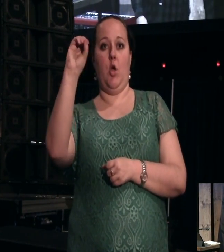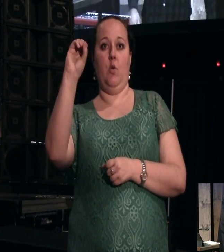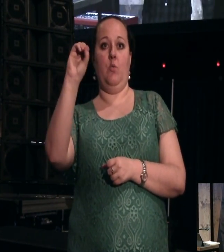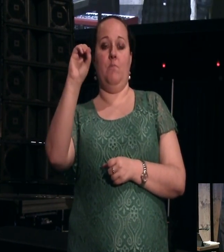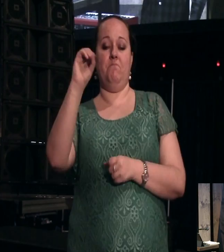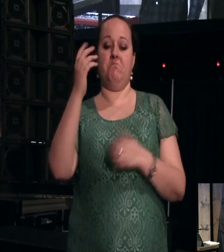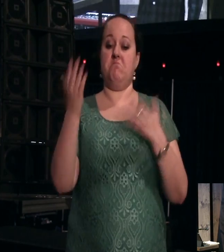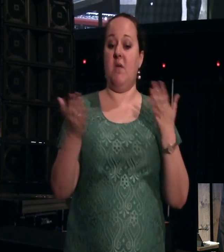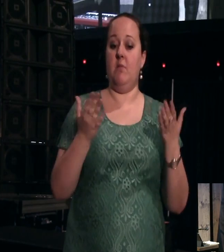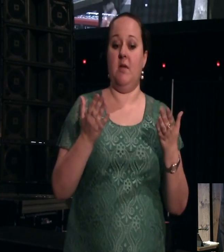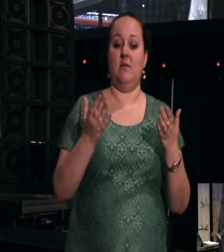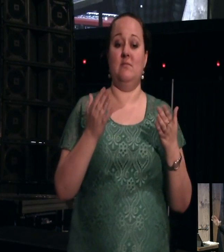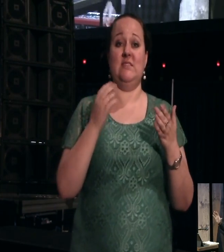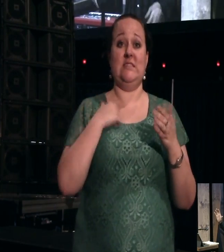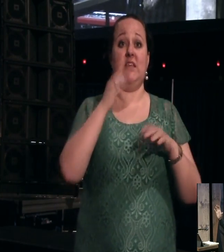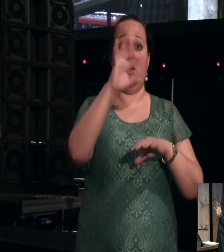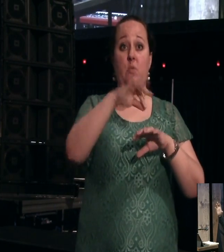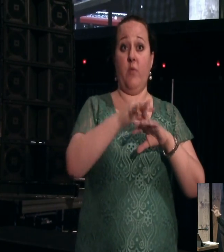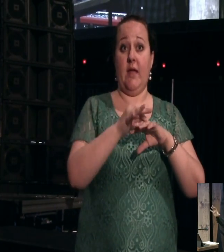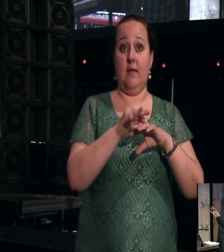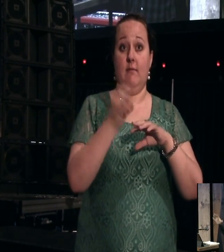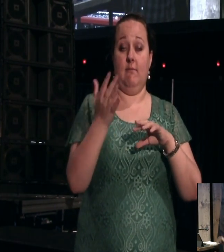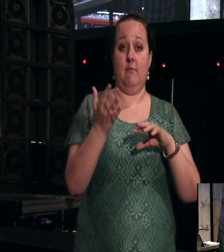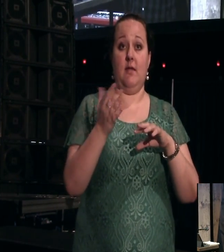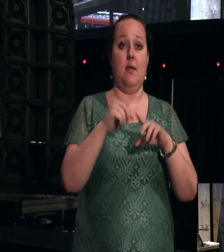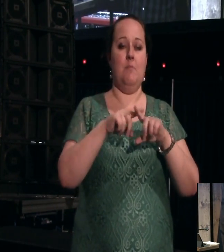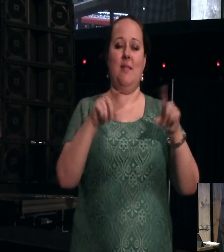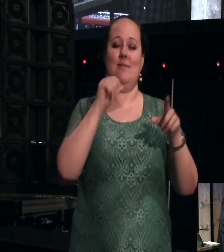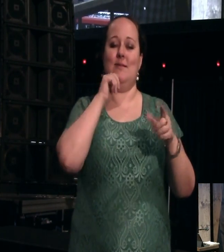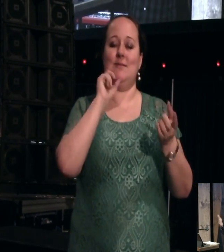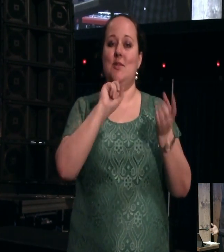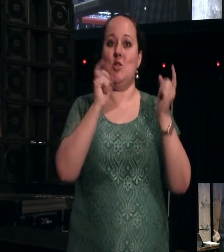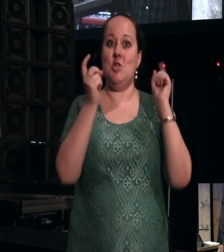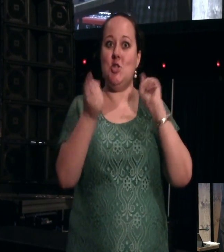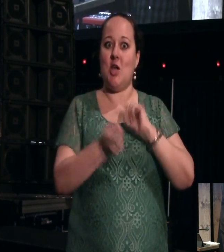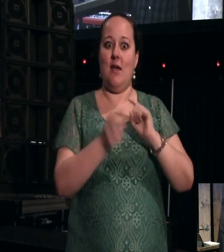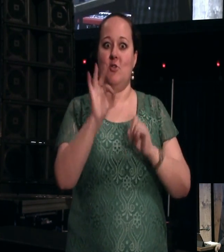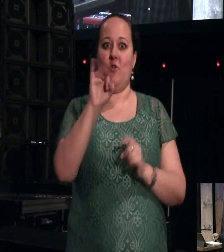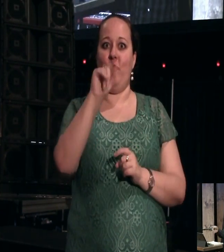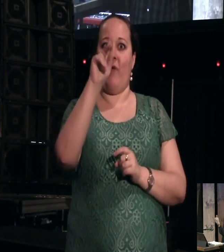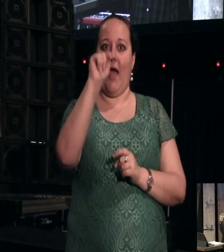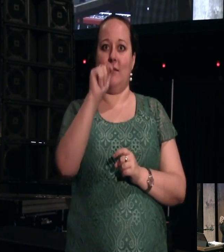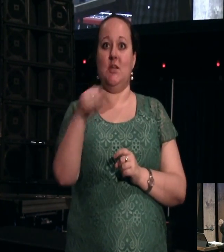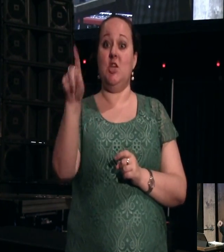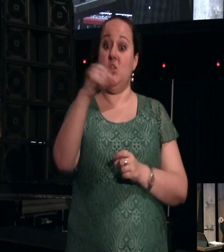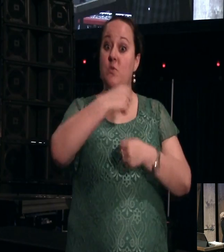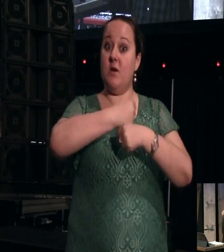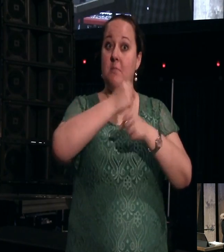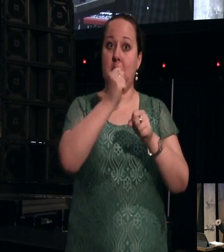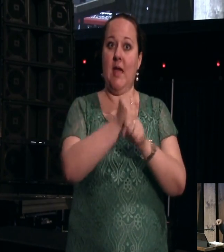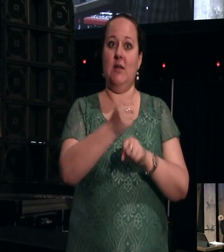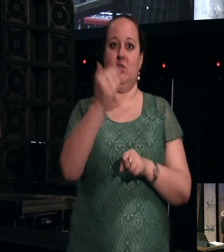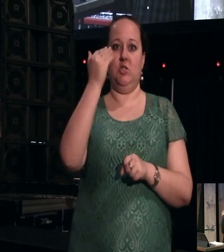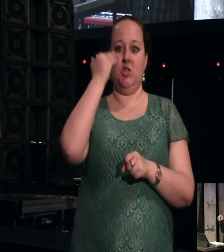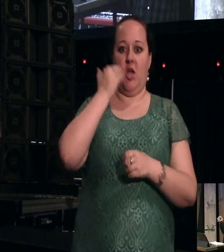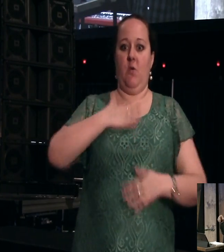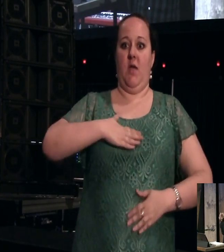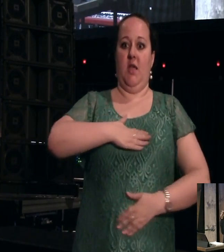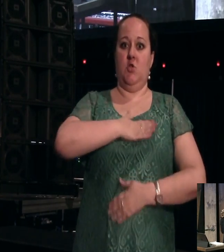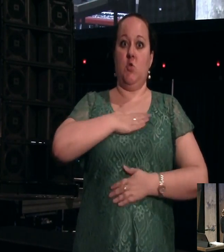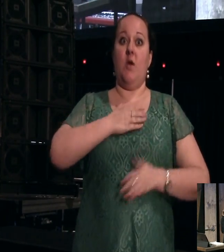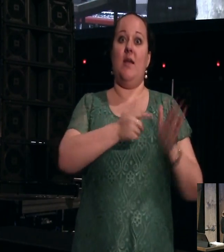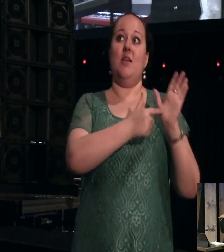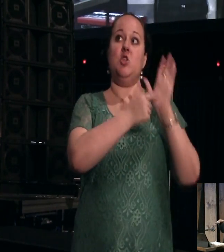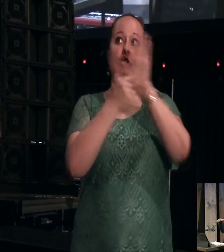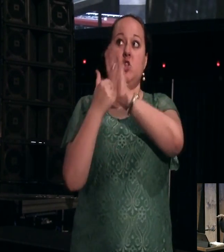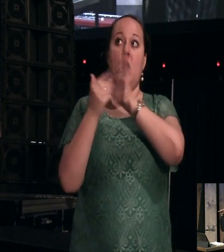4.0. You can live as if the point and purpose of your life is to get a ring on your finger. But that doesn't change the fact that you